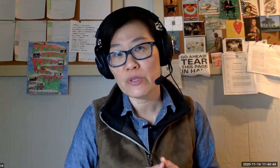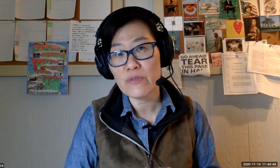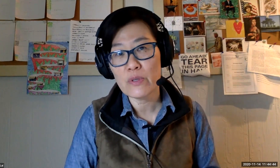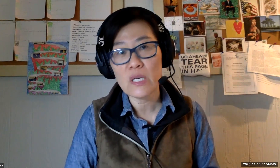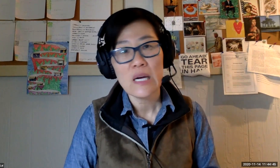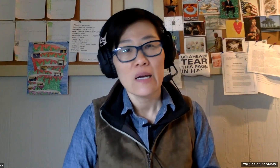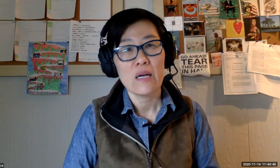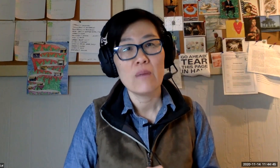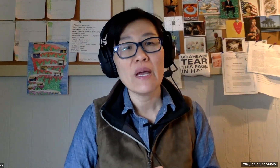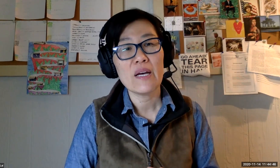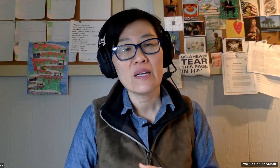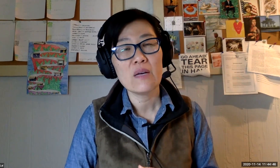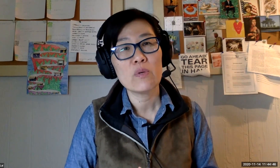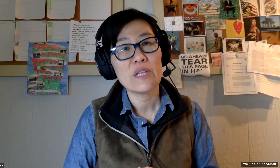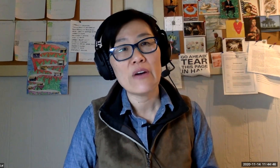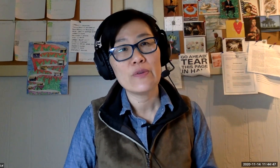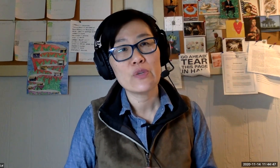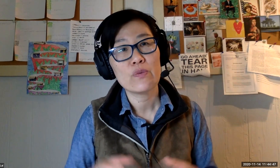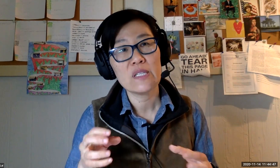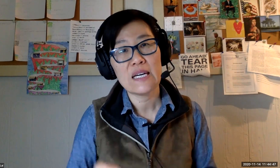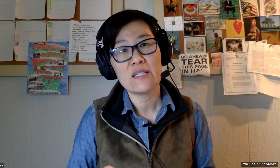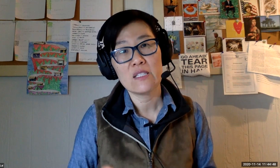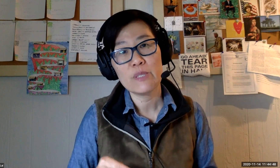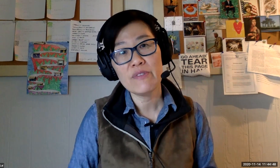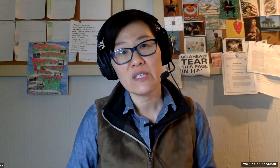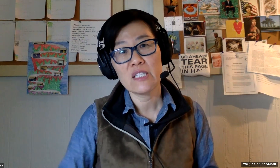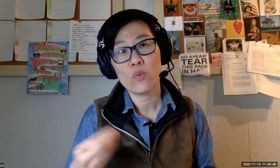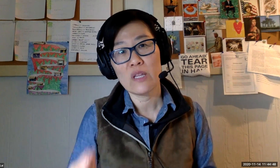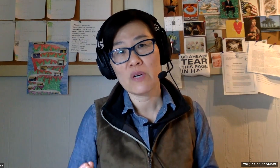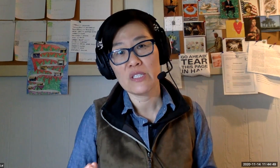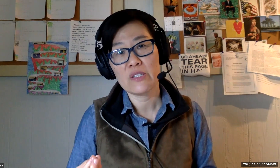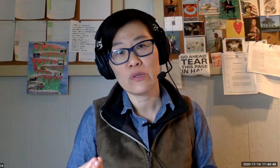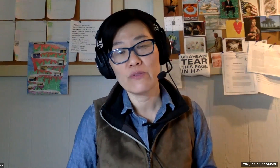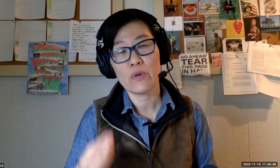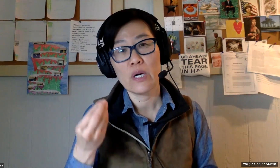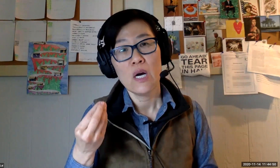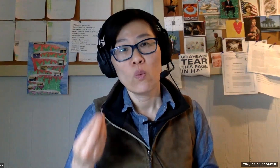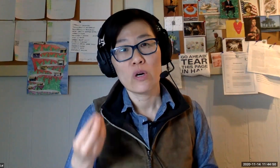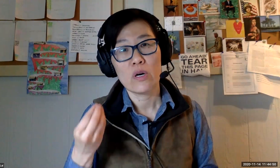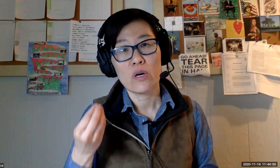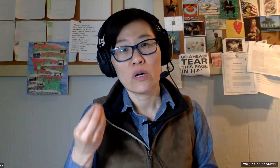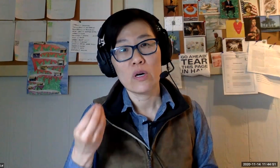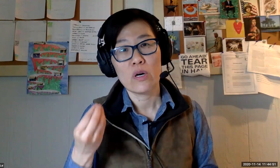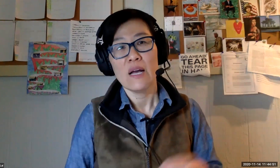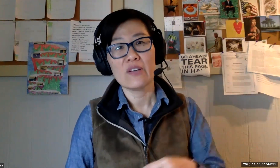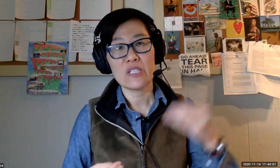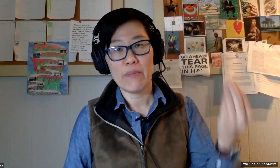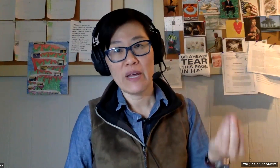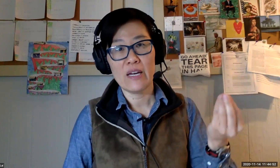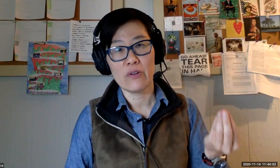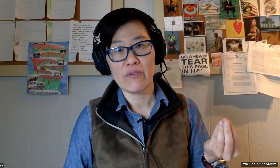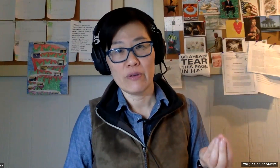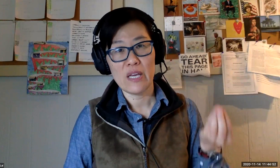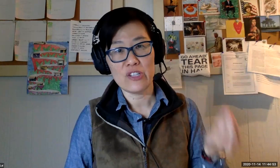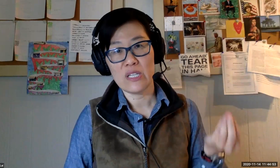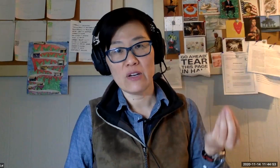those books sold for, and it will allow you to really dial down specifically into what the projects that sold for were about. And on top of